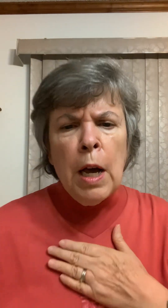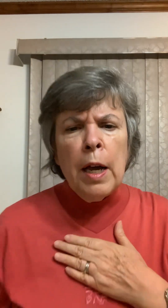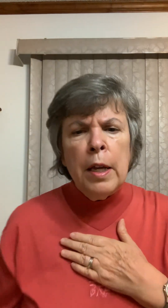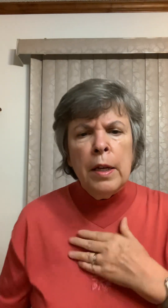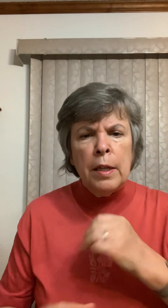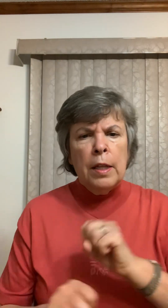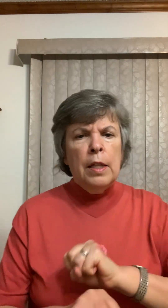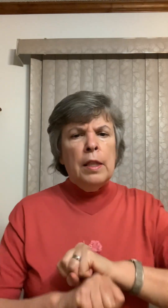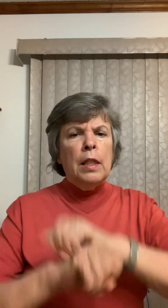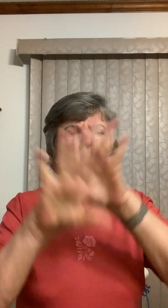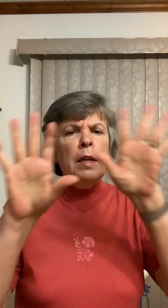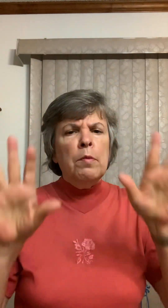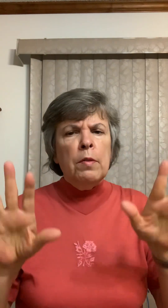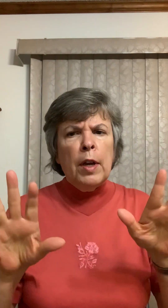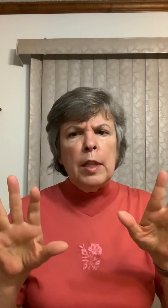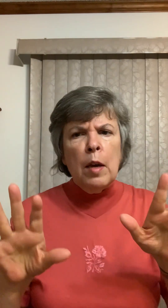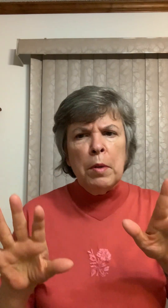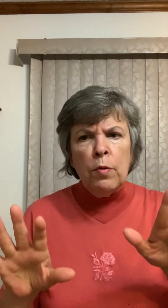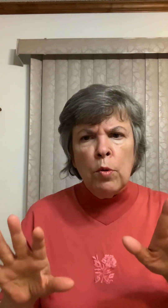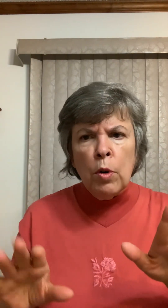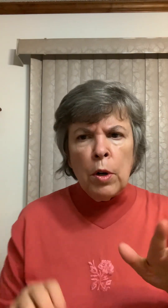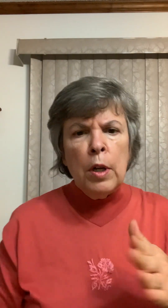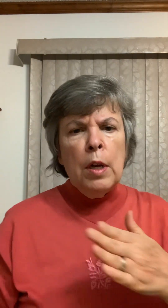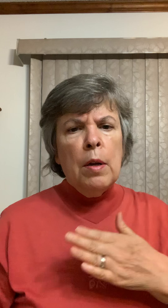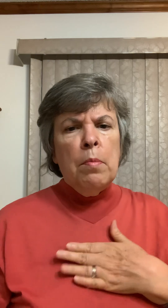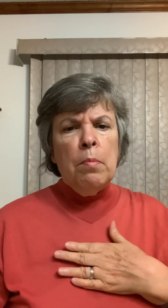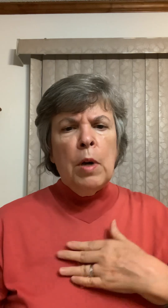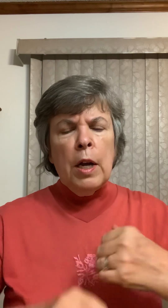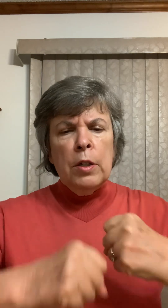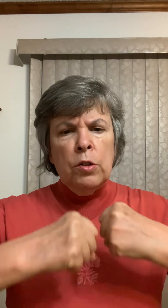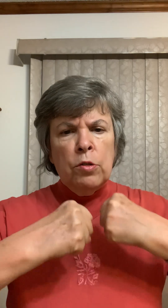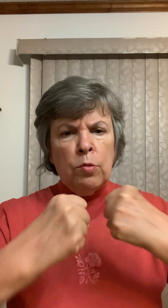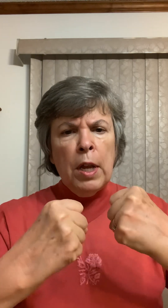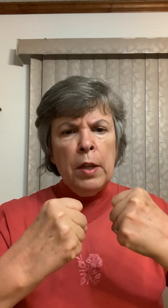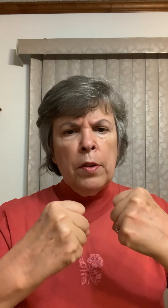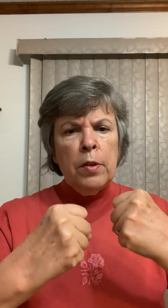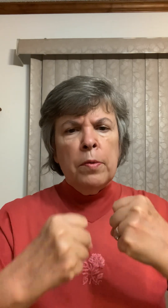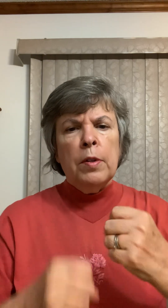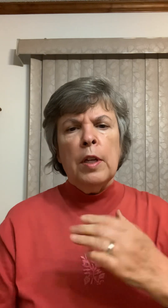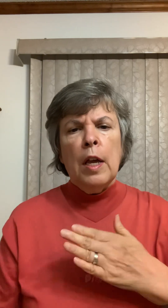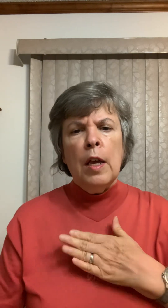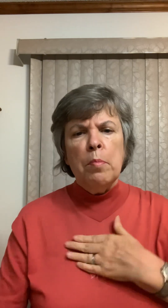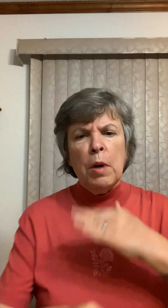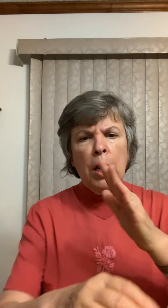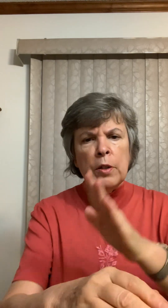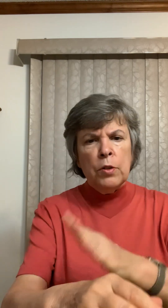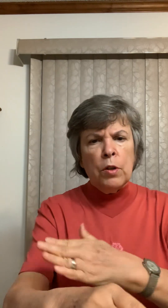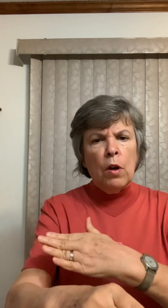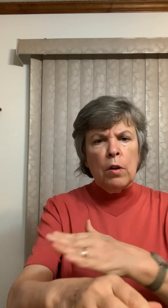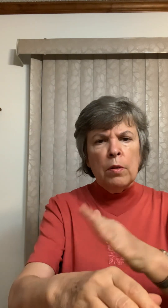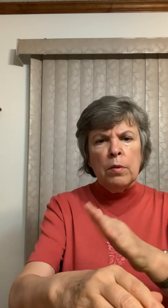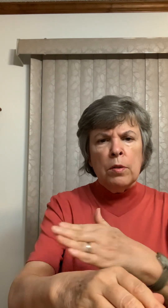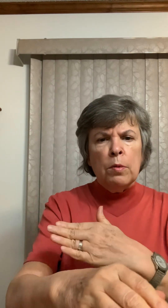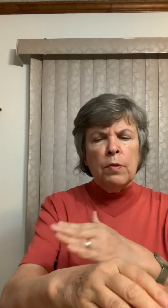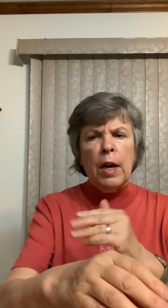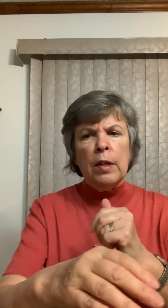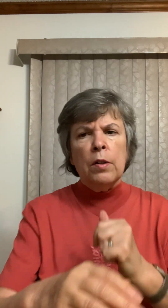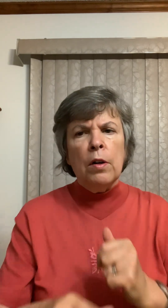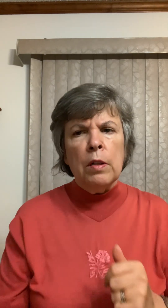My light, we've had that before, my strength, and my song. So we've had all of